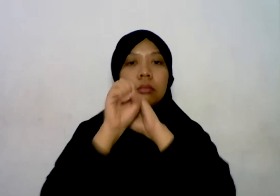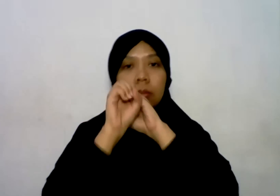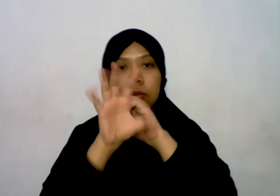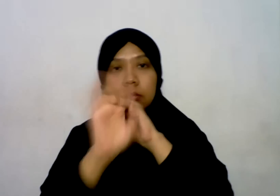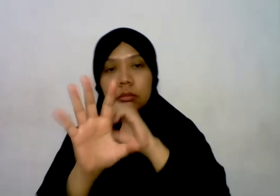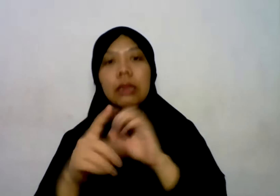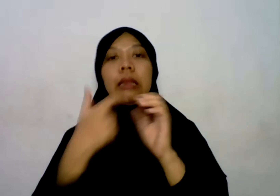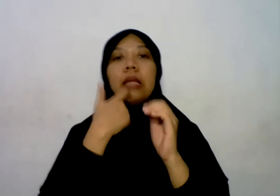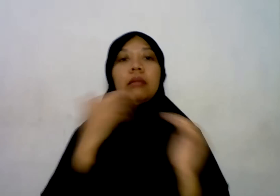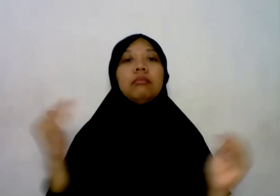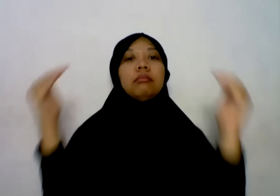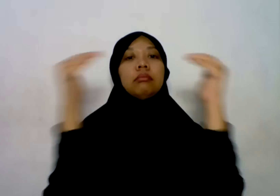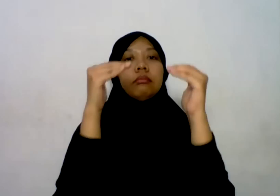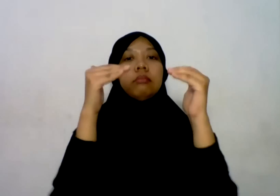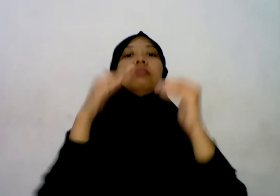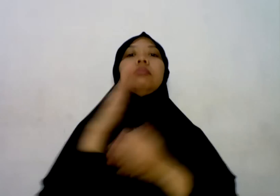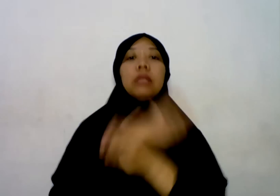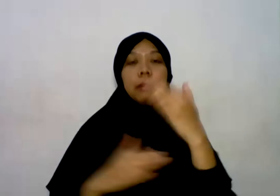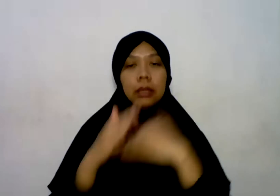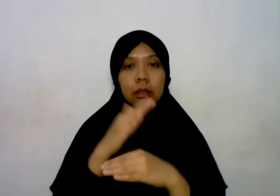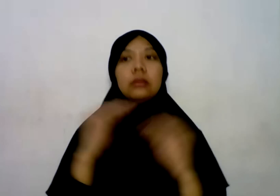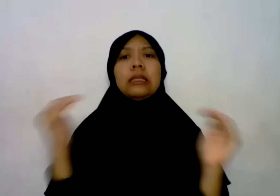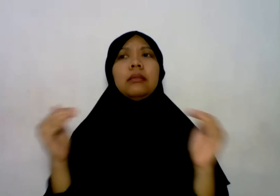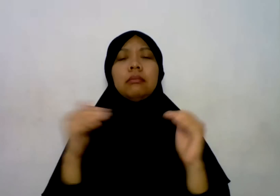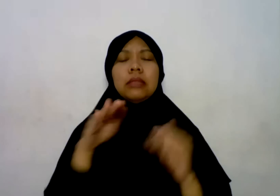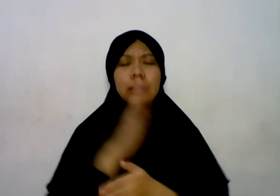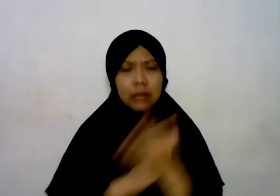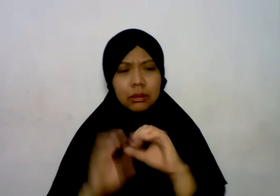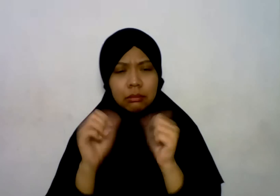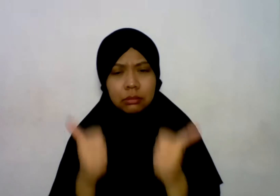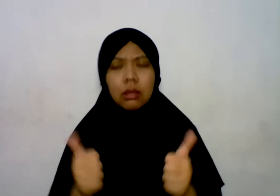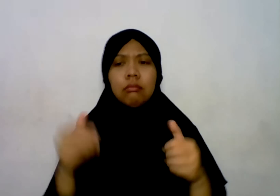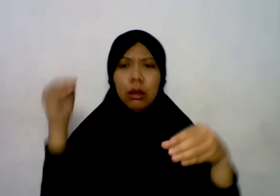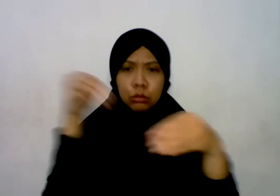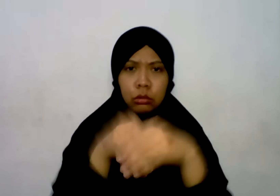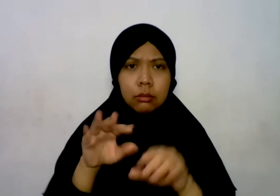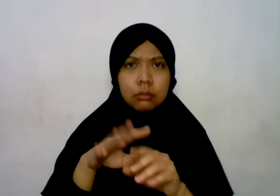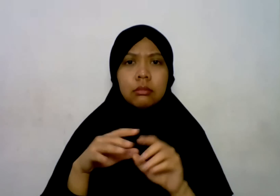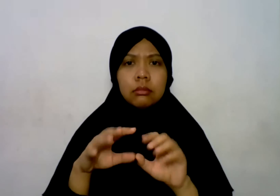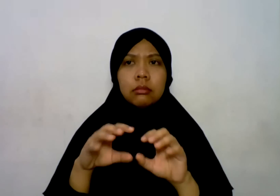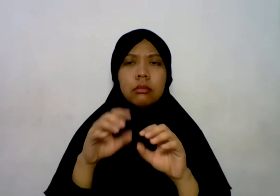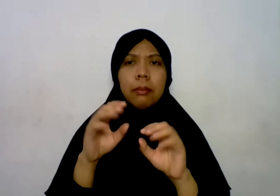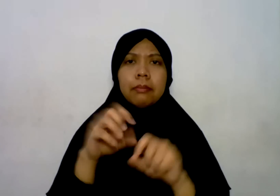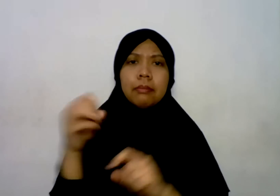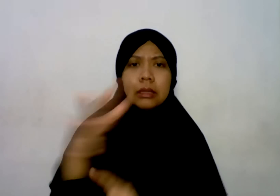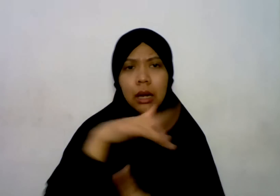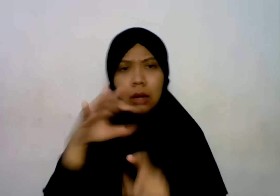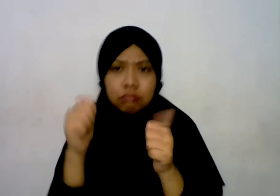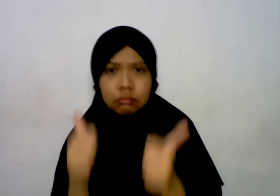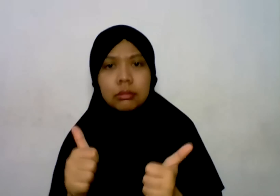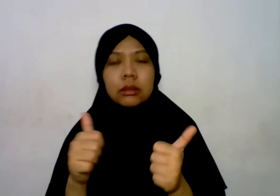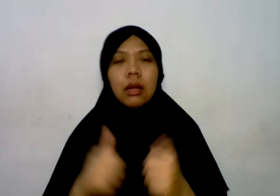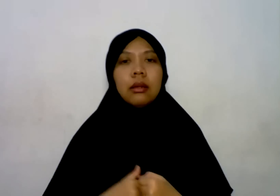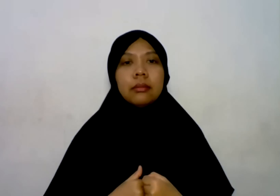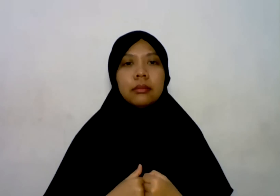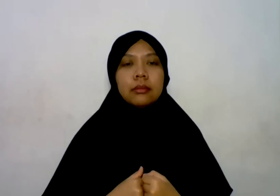disability, become fully a part of society. So there are many questions in order to achieve this